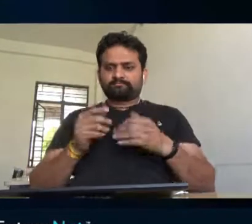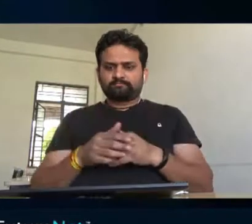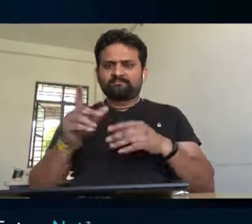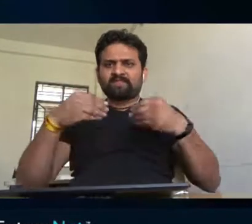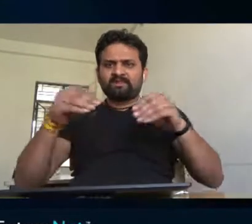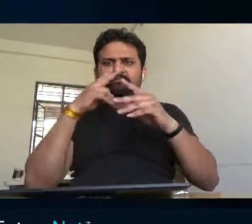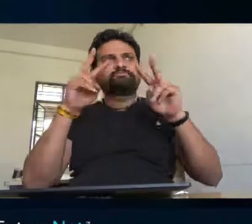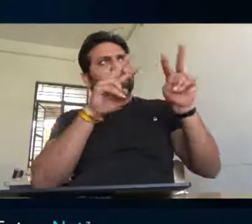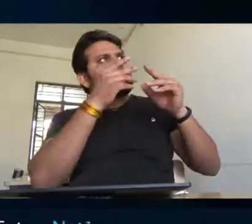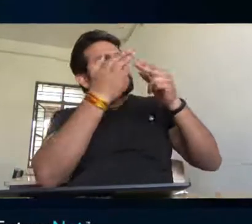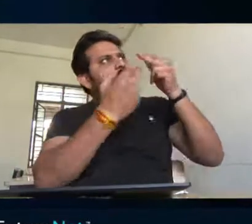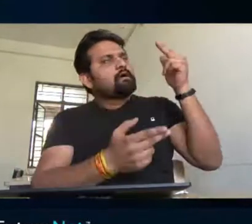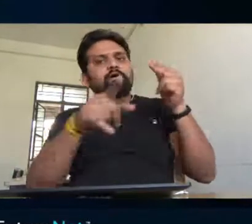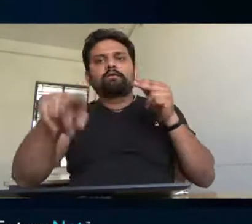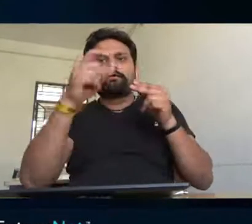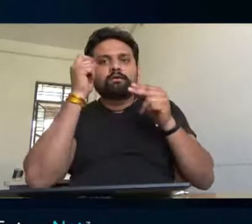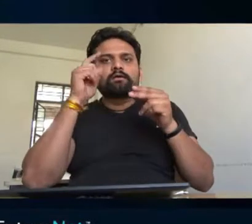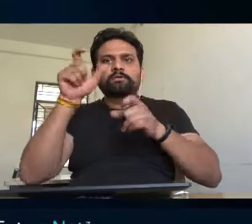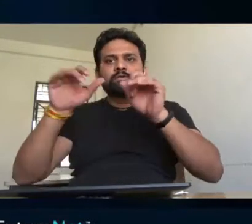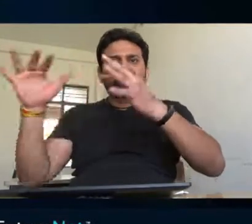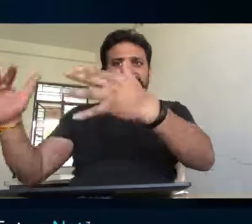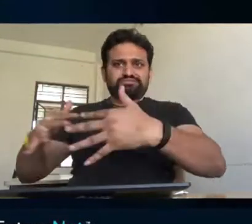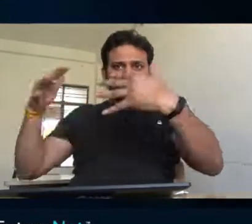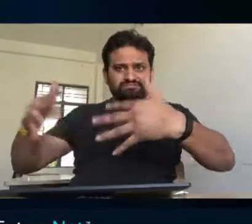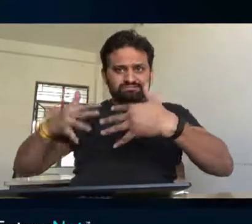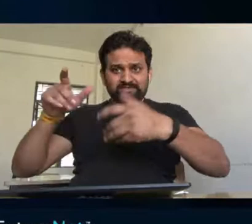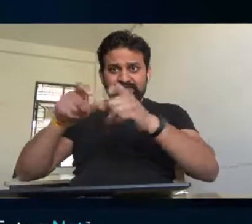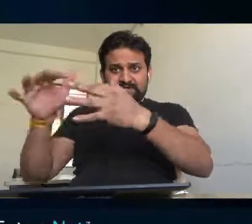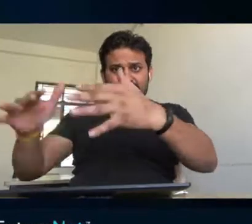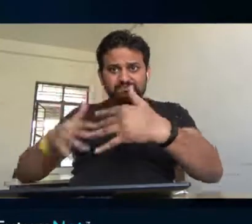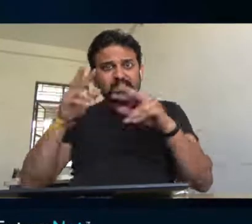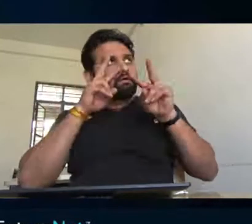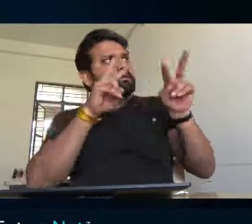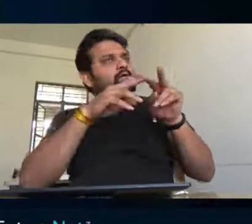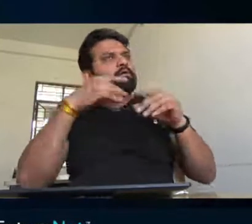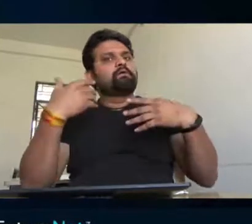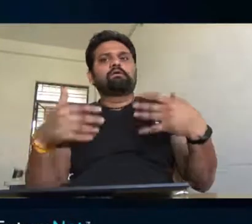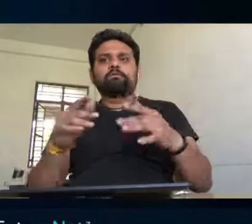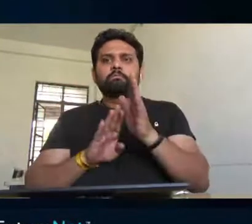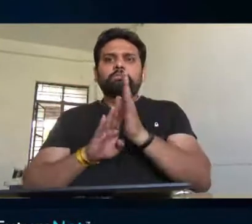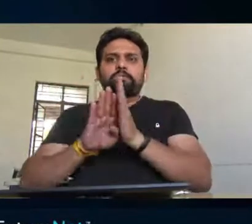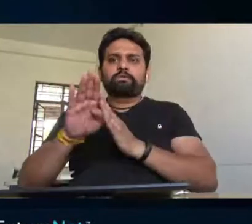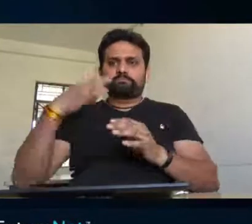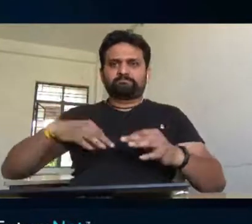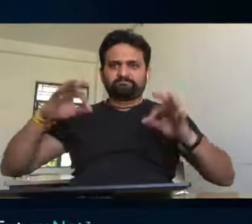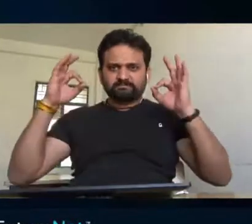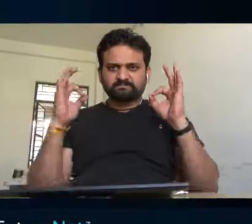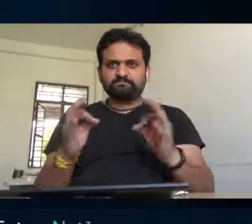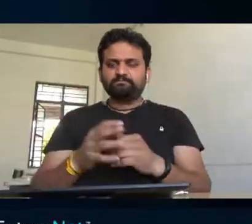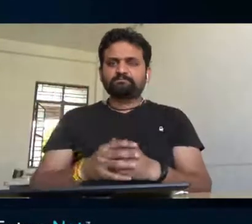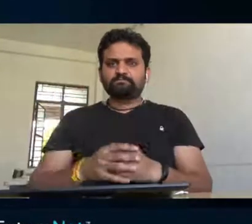can also promote your activity, and we will be more than happy when you have a meeting and you